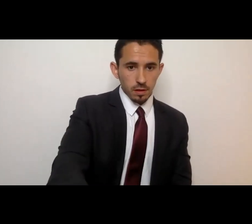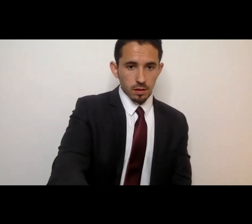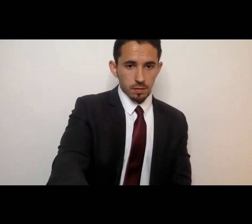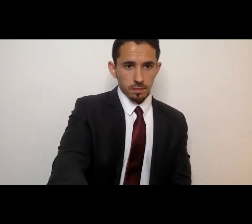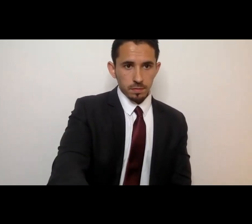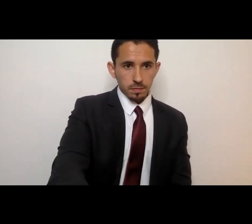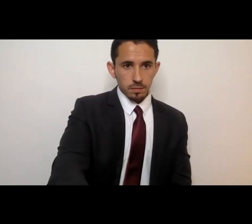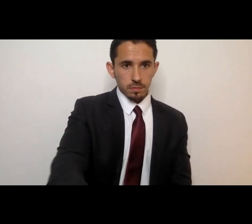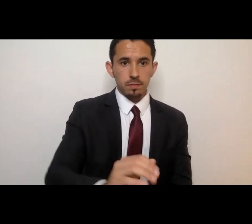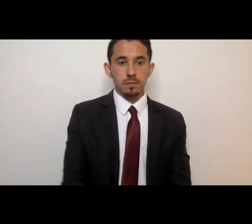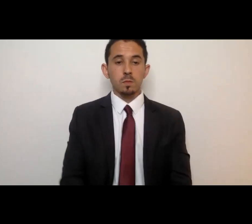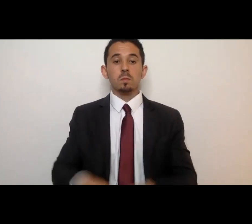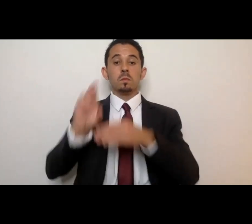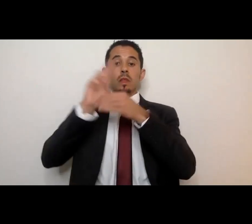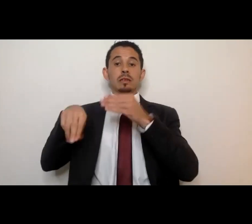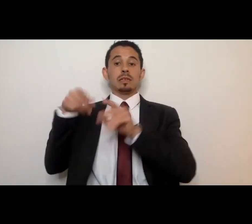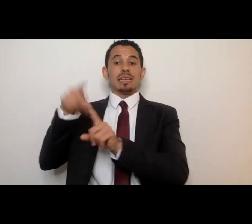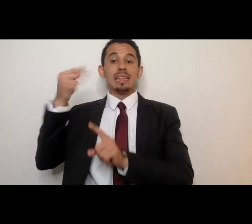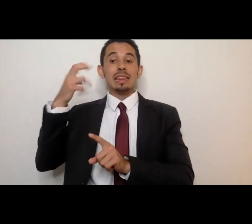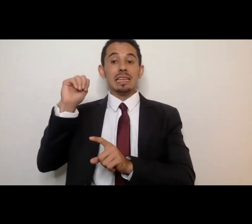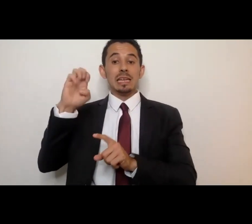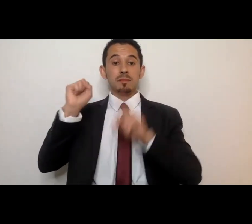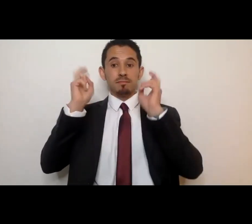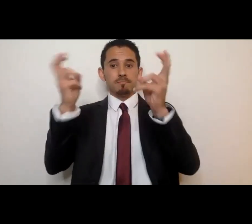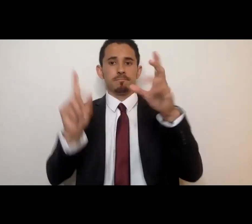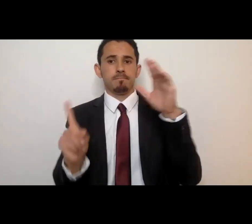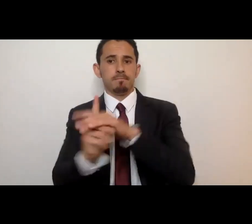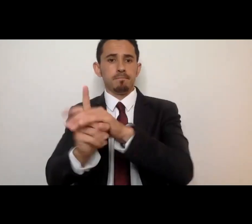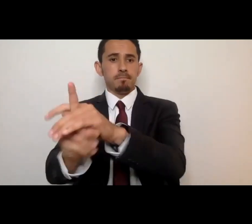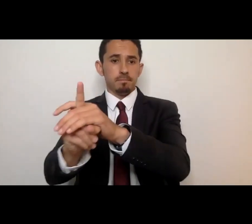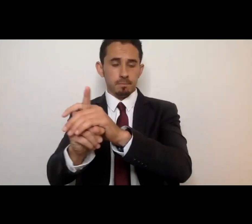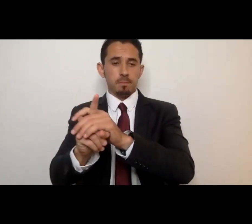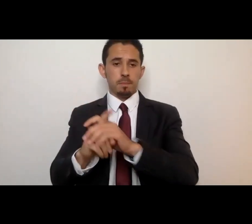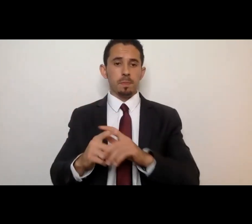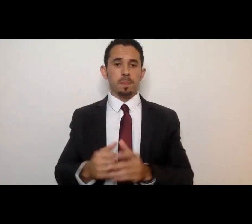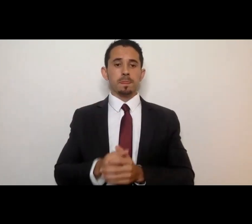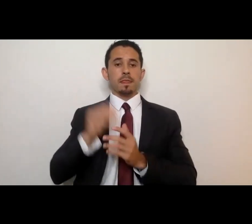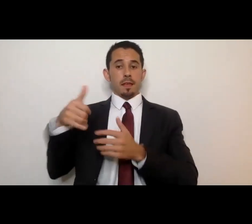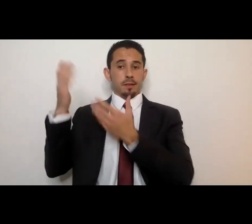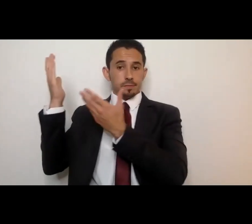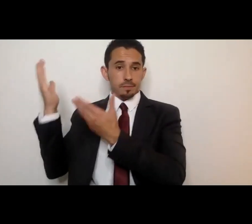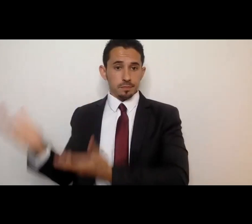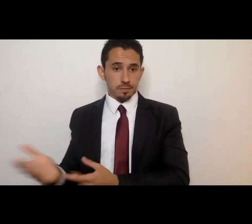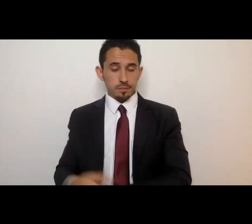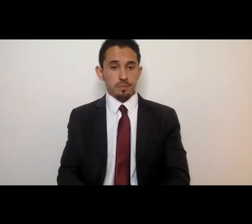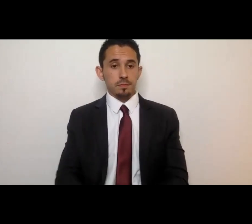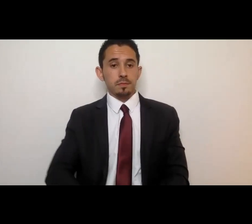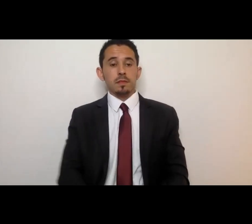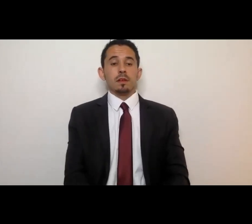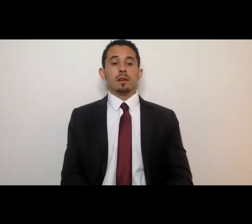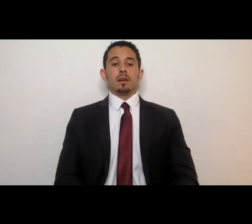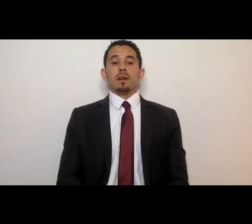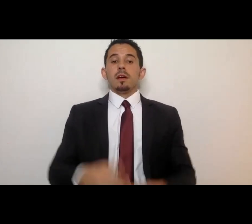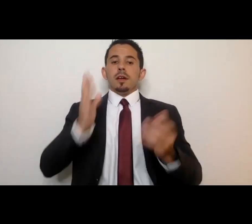5 focus group interviews, and no one dropped out. The themes that I acknowledged with the results are